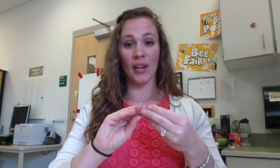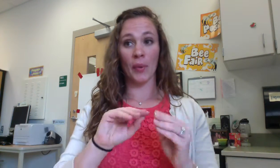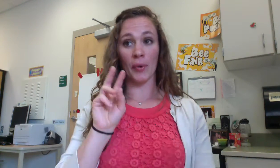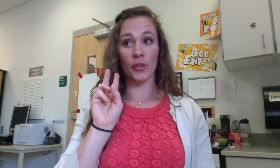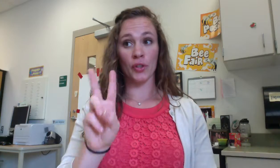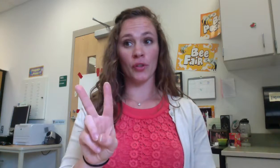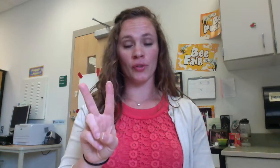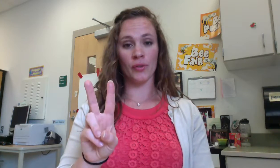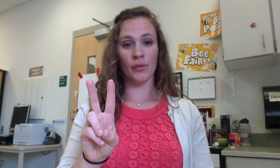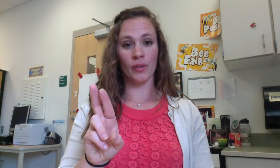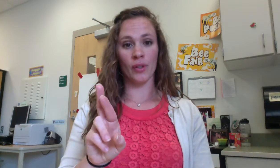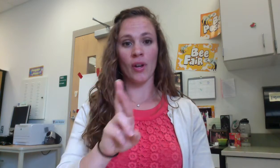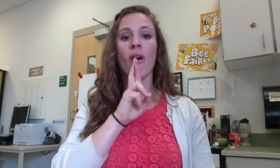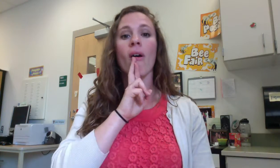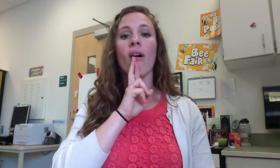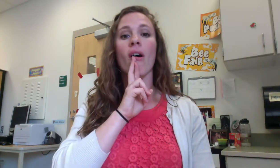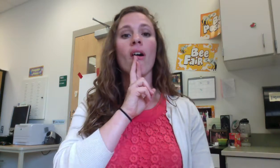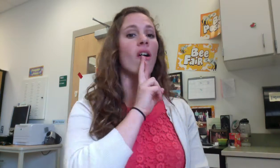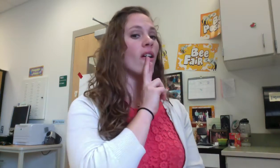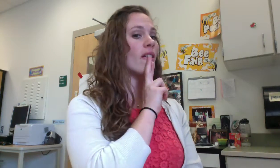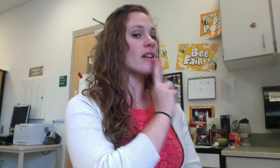Number two,